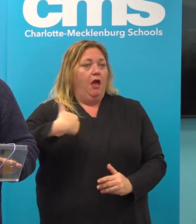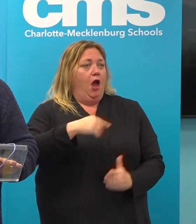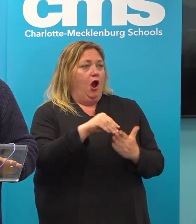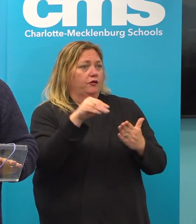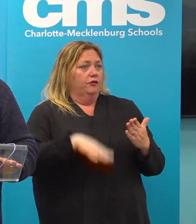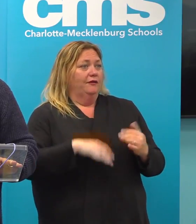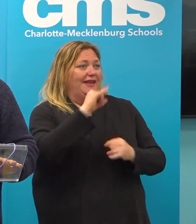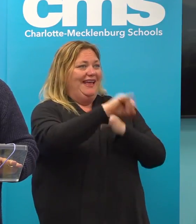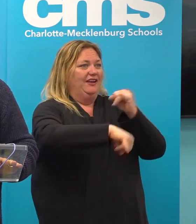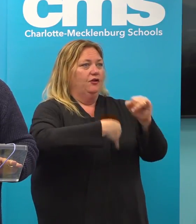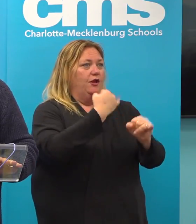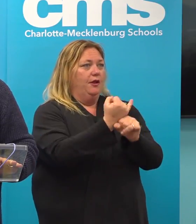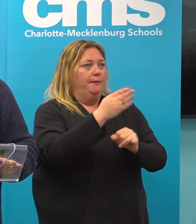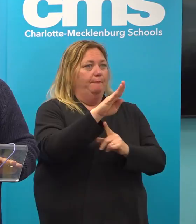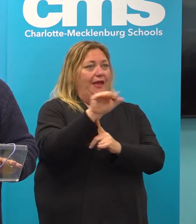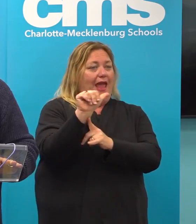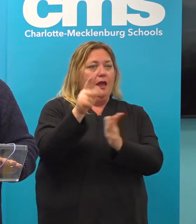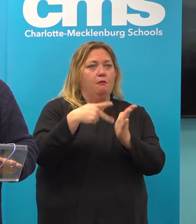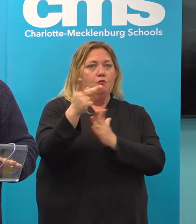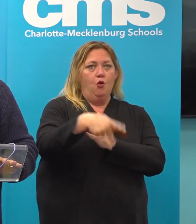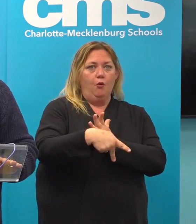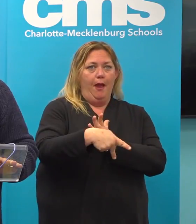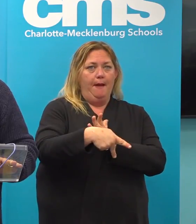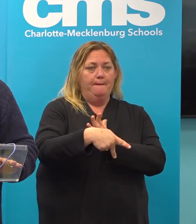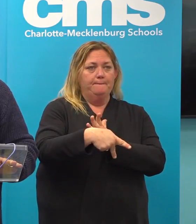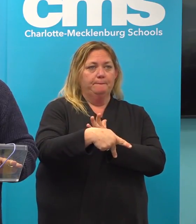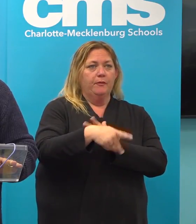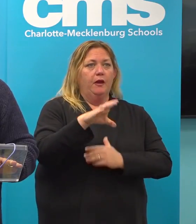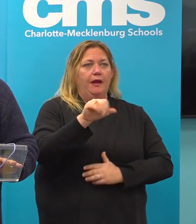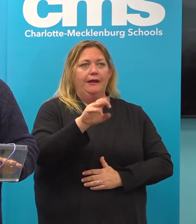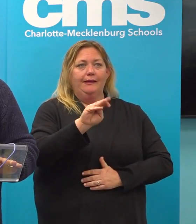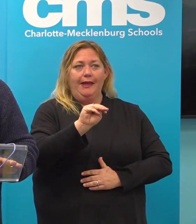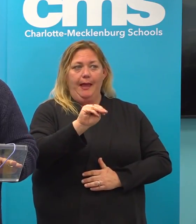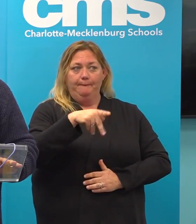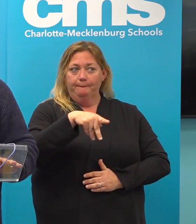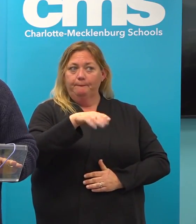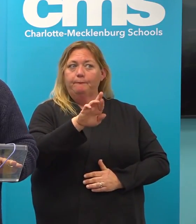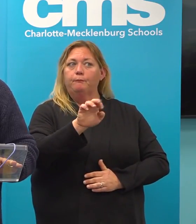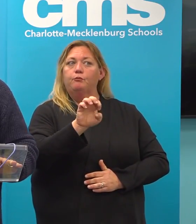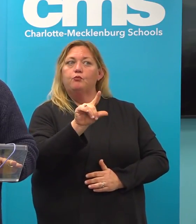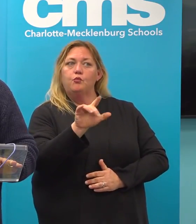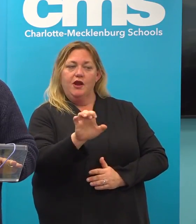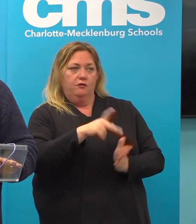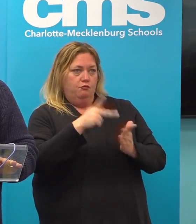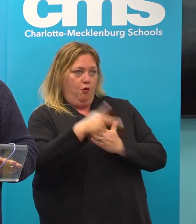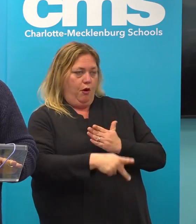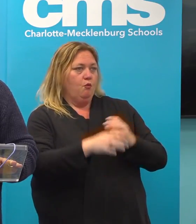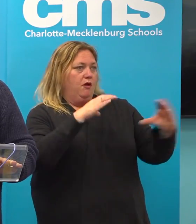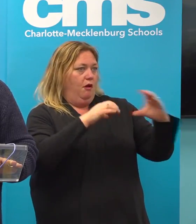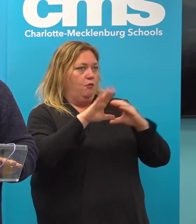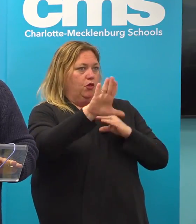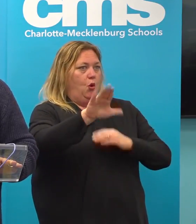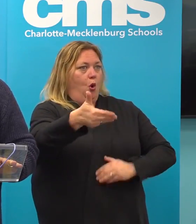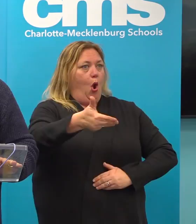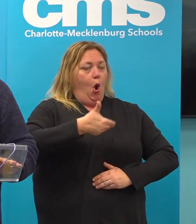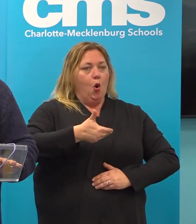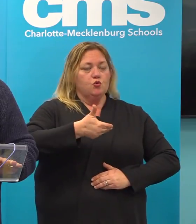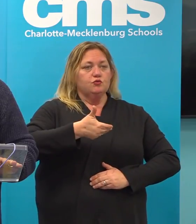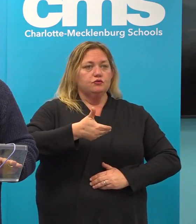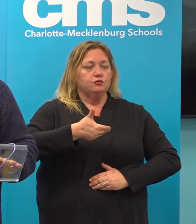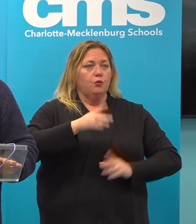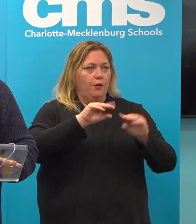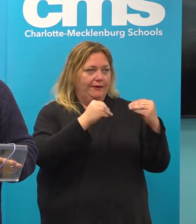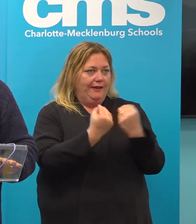in international baccalaureate programs or Cambridge programs, we are also in conversations with your host organizations and are